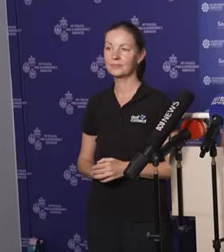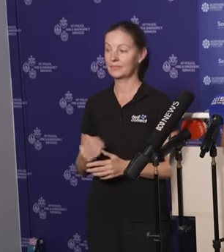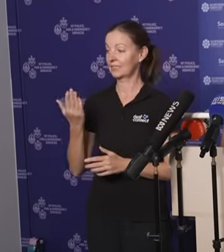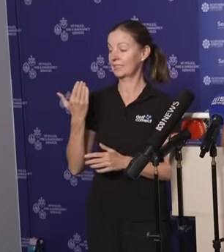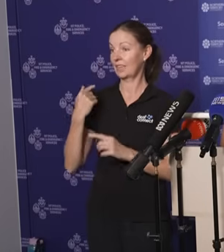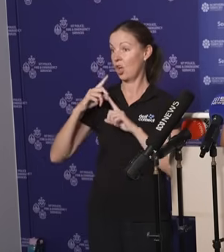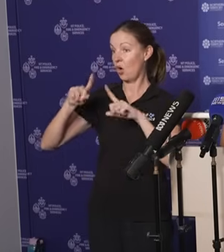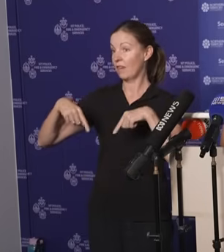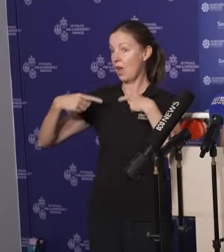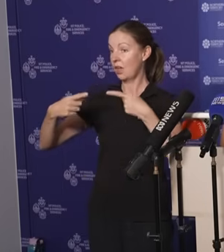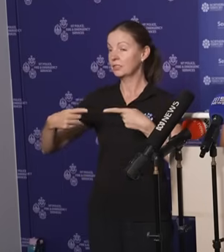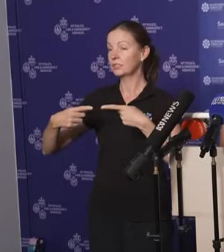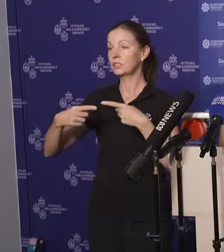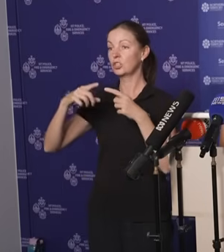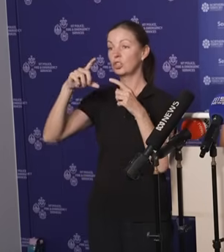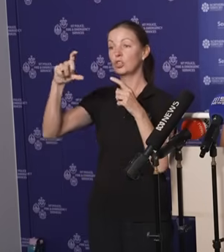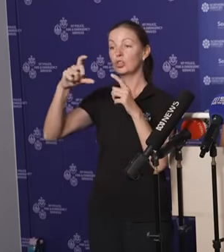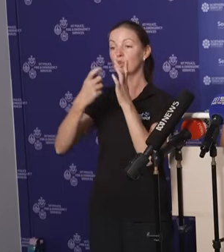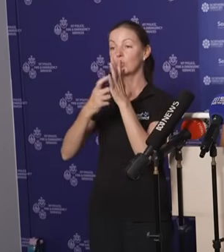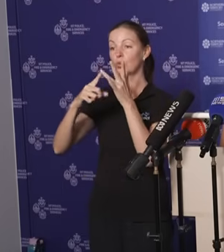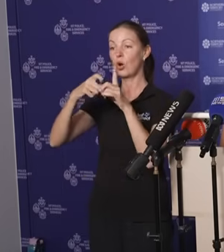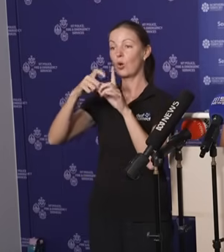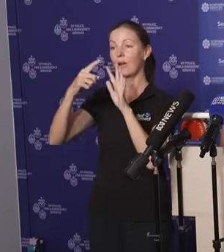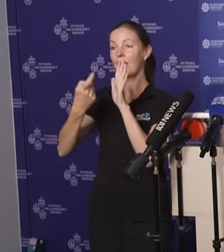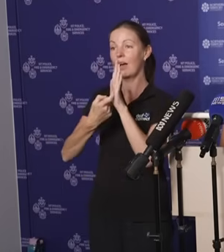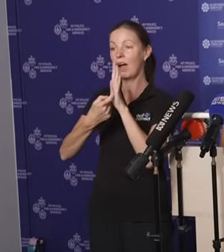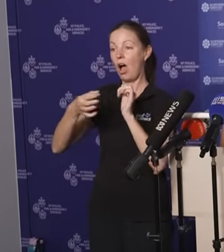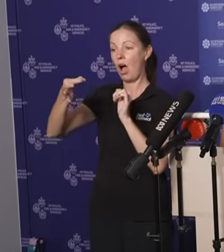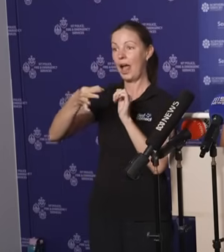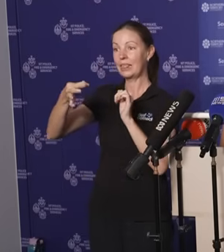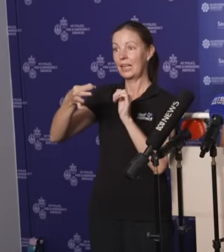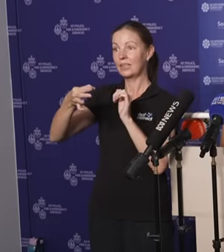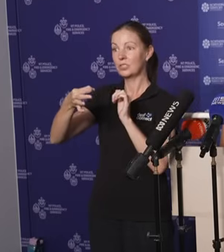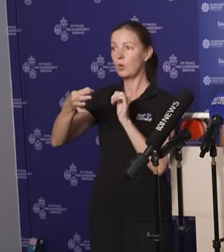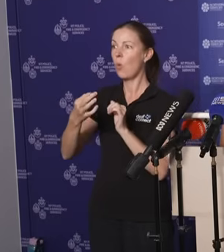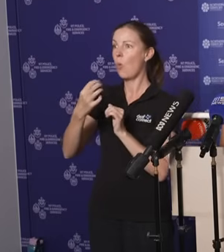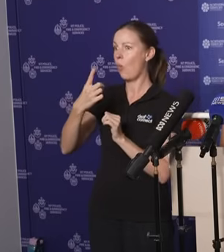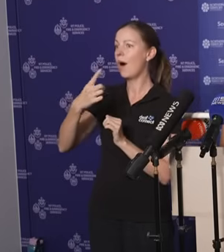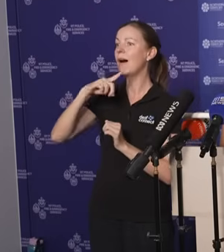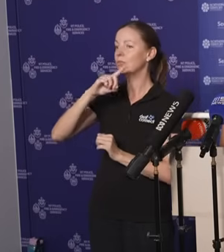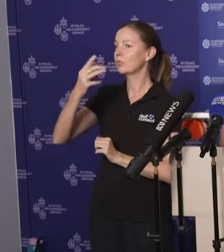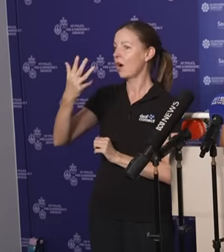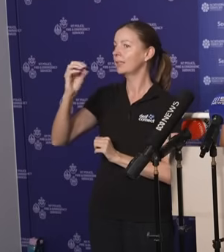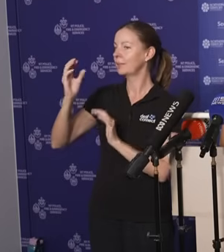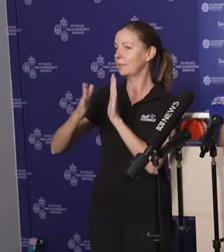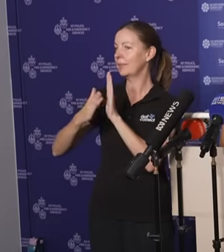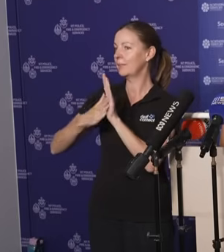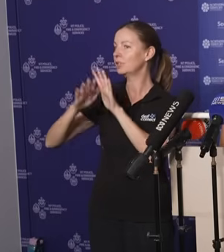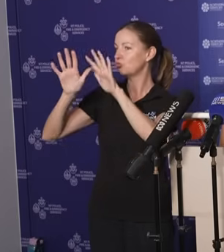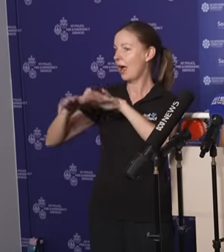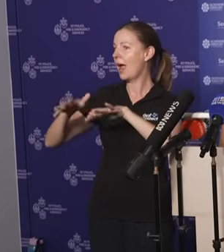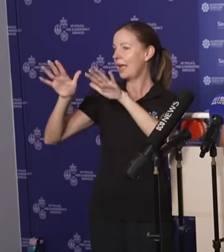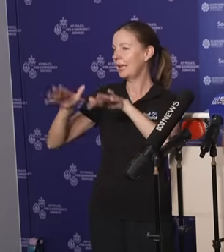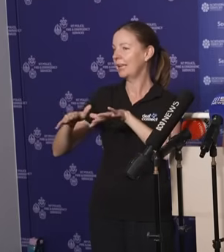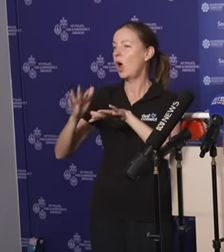Overnight, Croker Island recorded 190 millimetres of rain. Most of that fell in the early hours of the